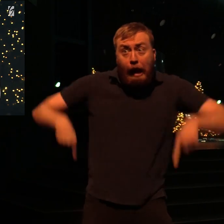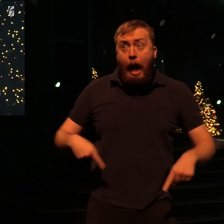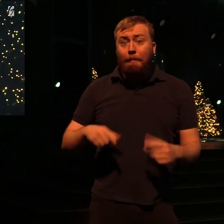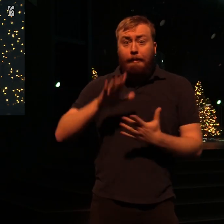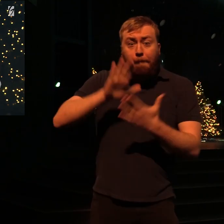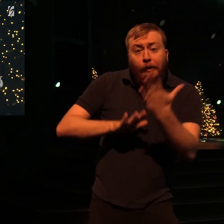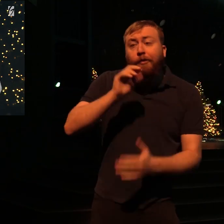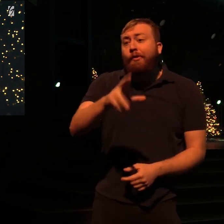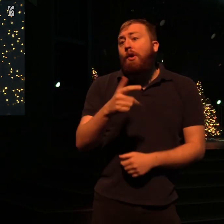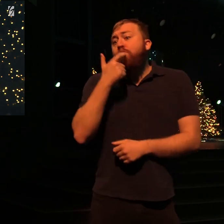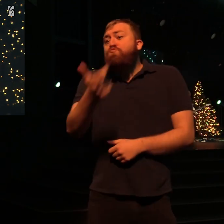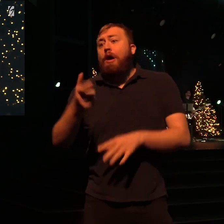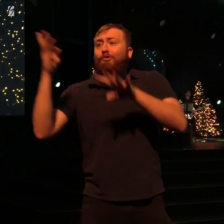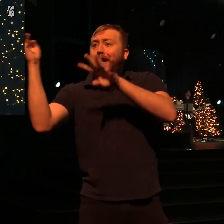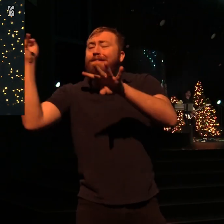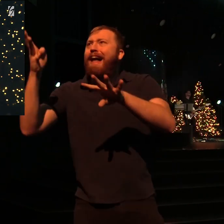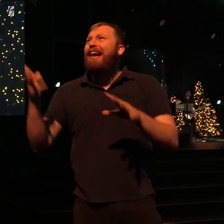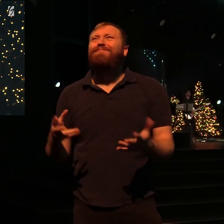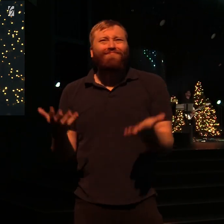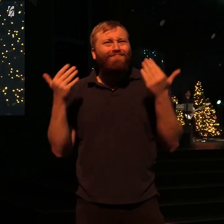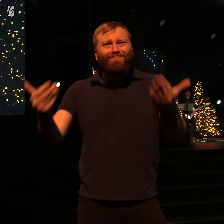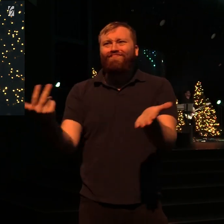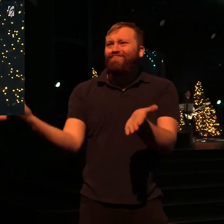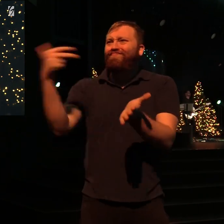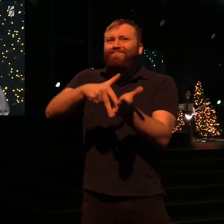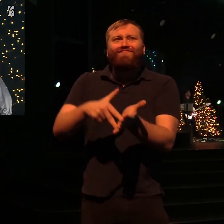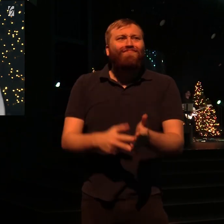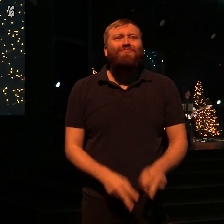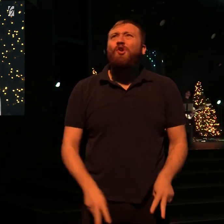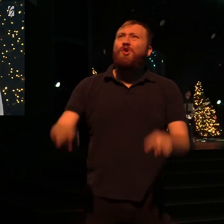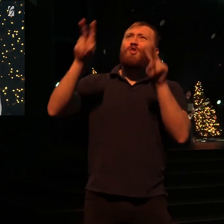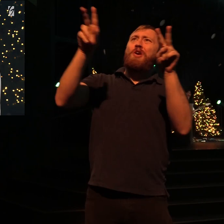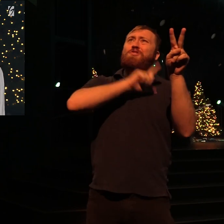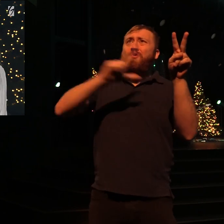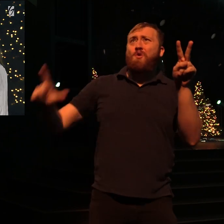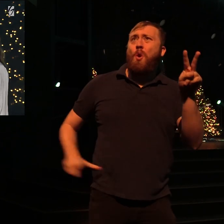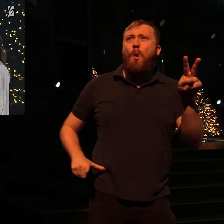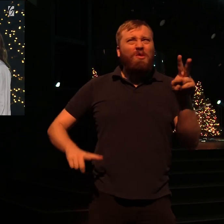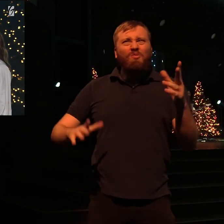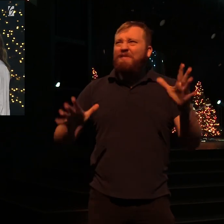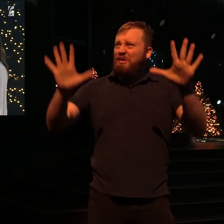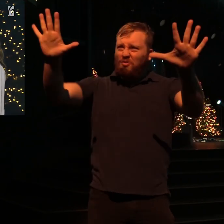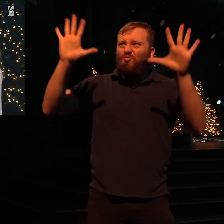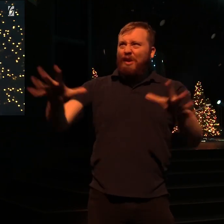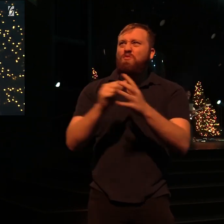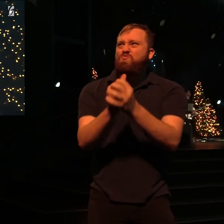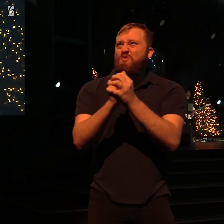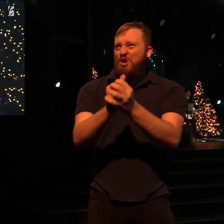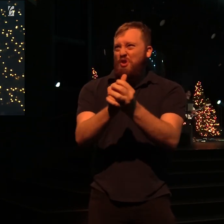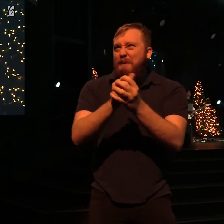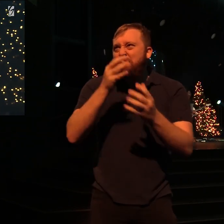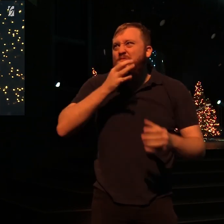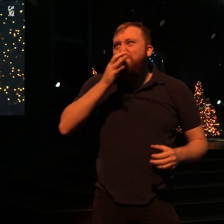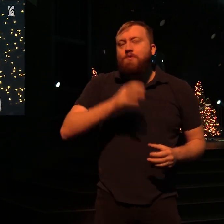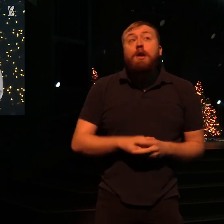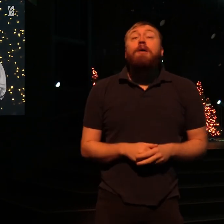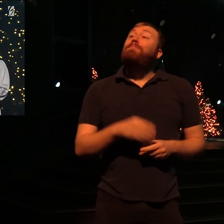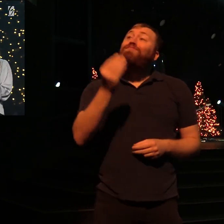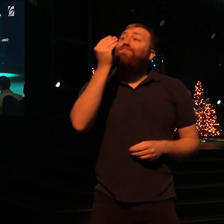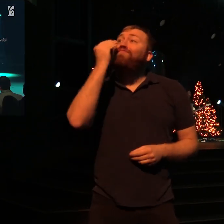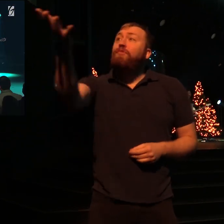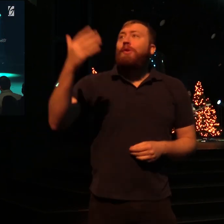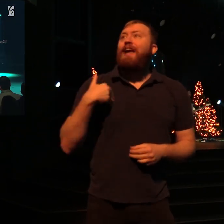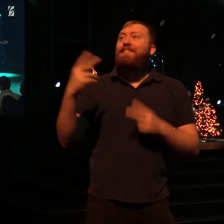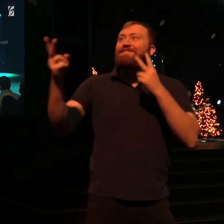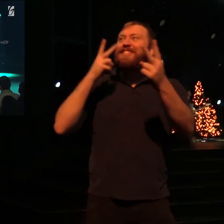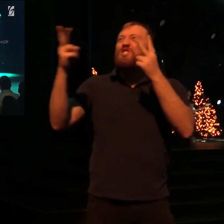to your feet. Turn your heart to the Lord. We have an incredible worship service ahead. Hey, I want to make sure you guys know we have a guest worship leader with